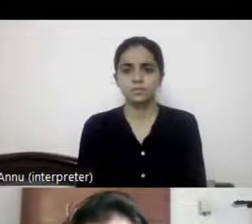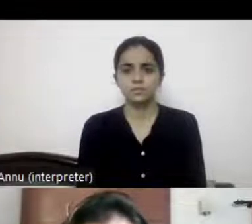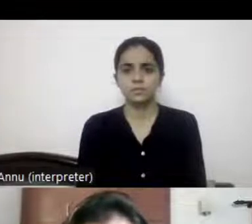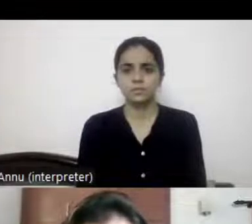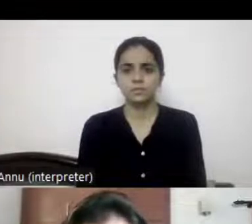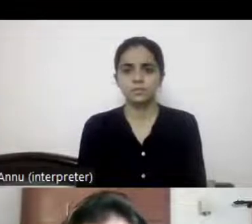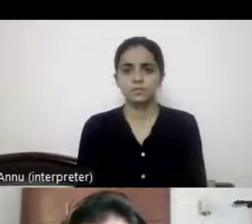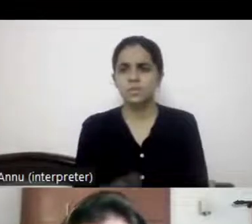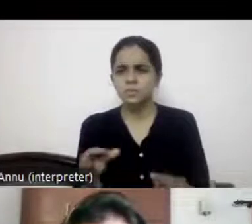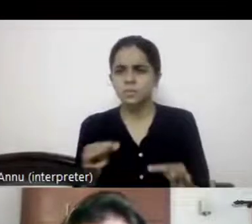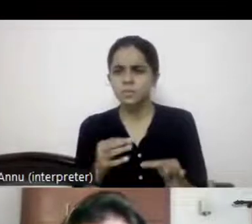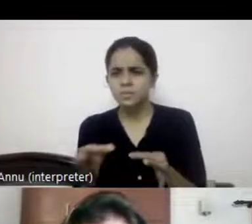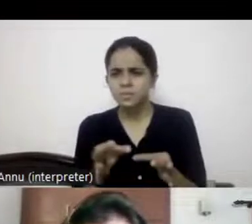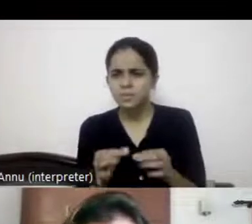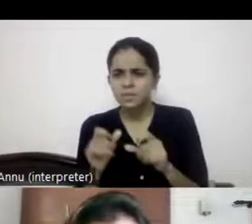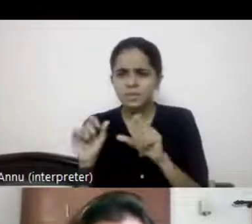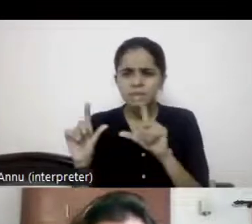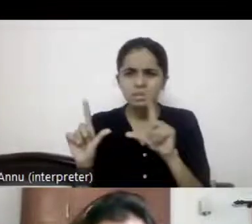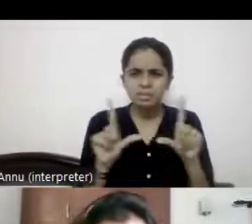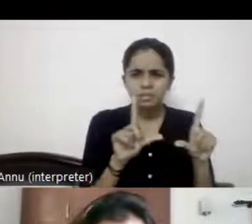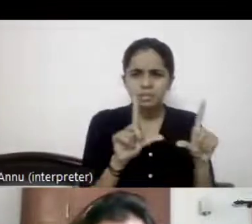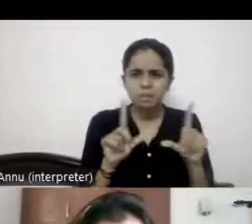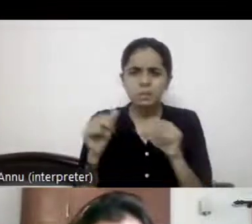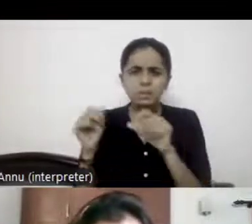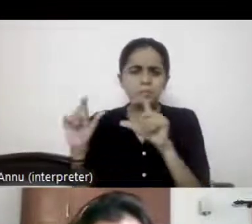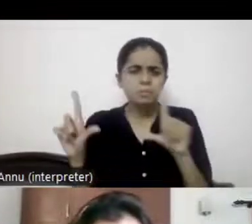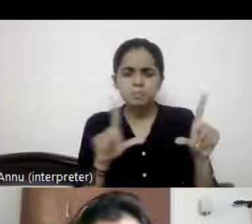How do I switch on the slideshow?